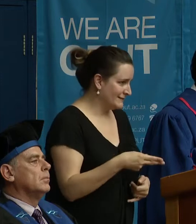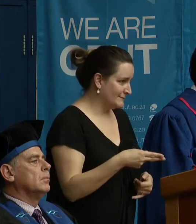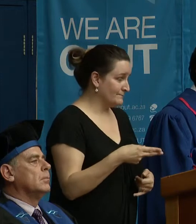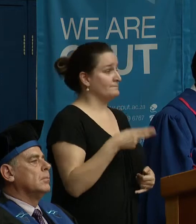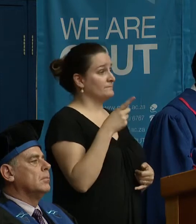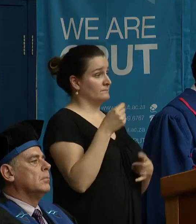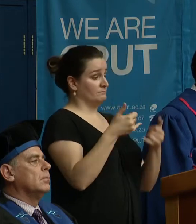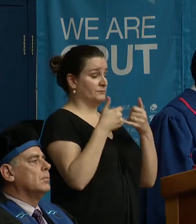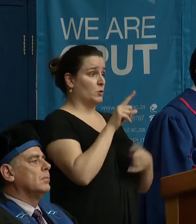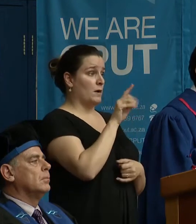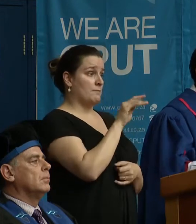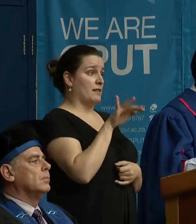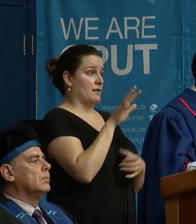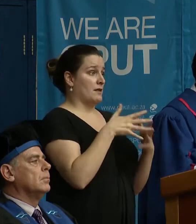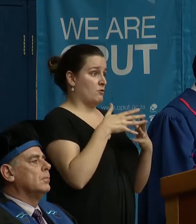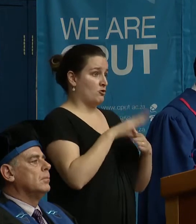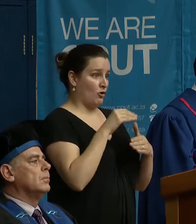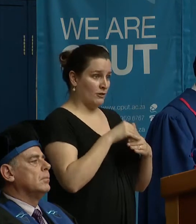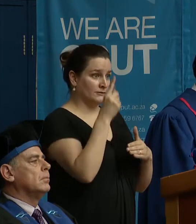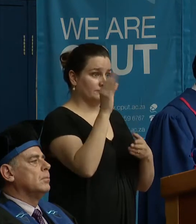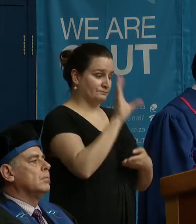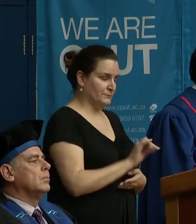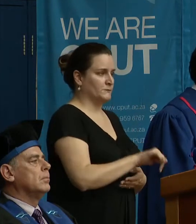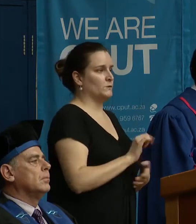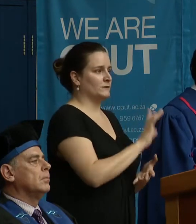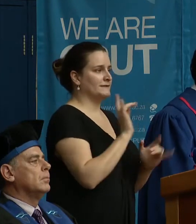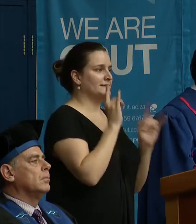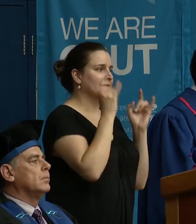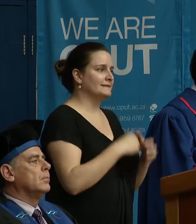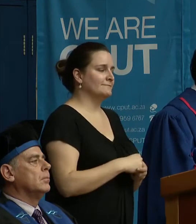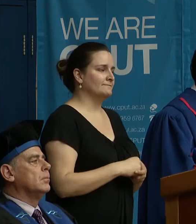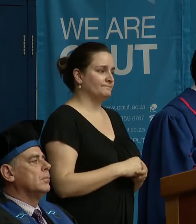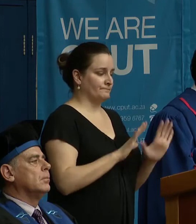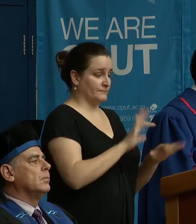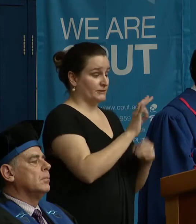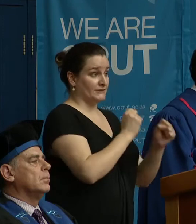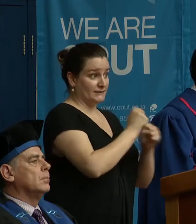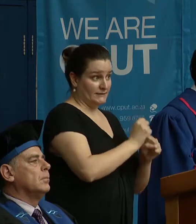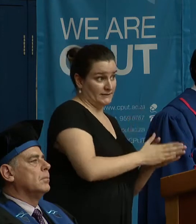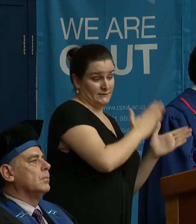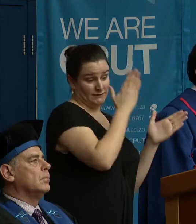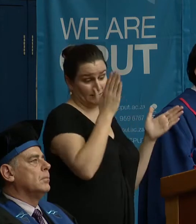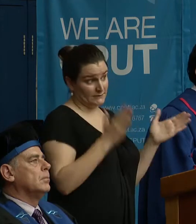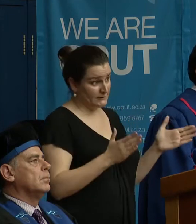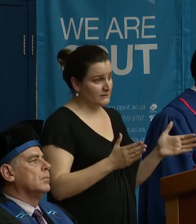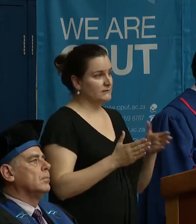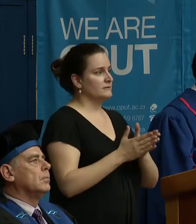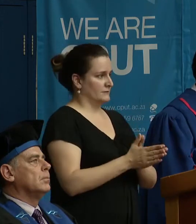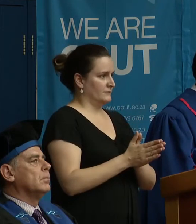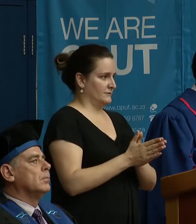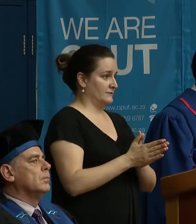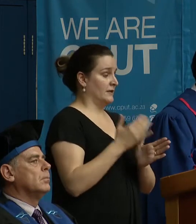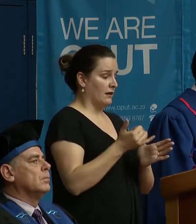with a prize of $1 million for the city. 13 years later, the SmartCape facilities are part of the fabric of the City of